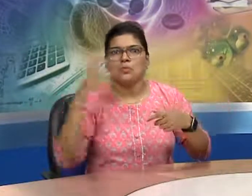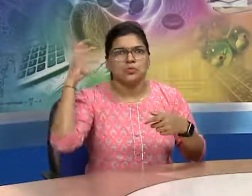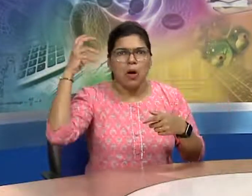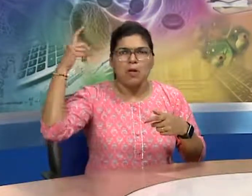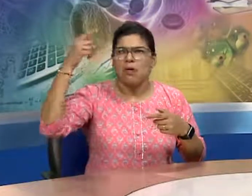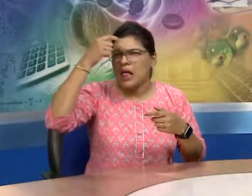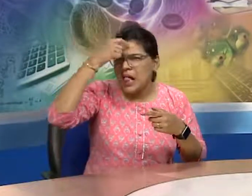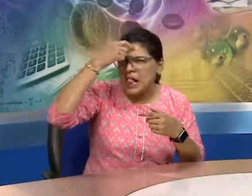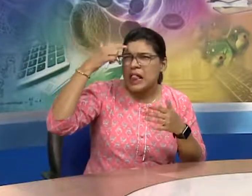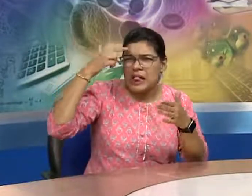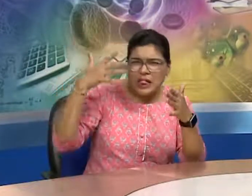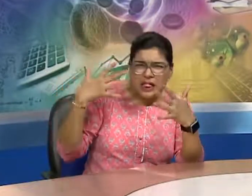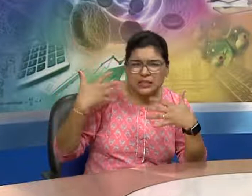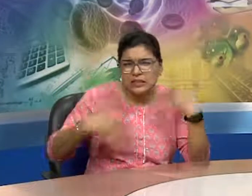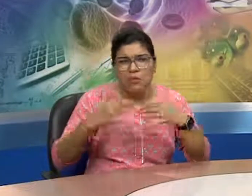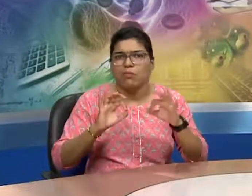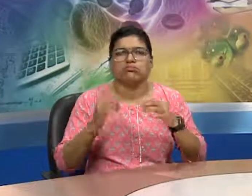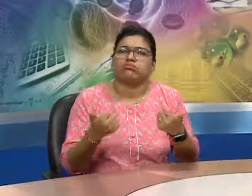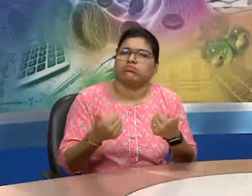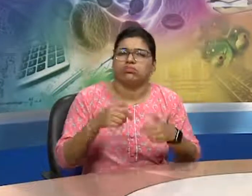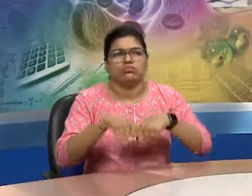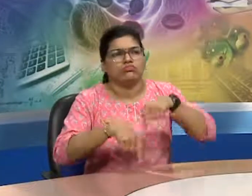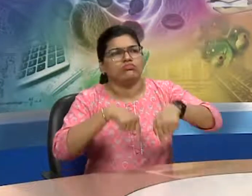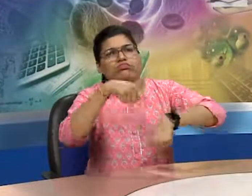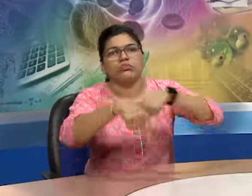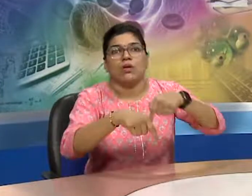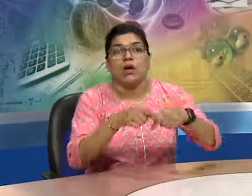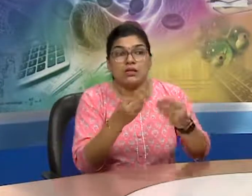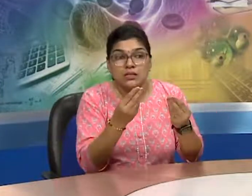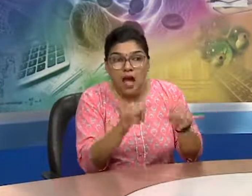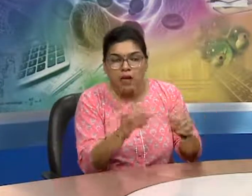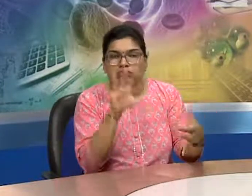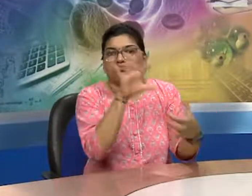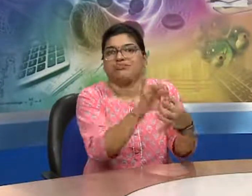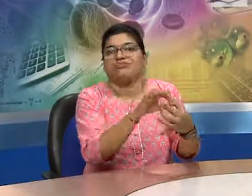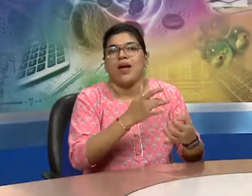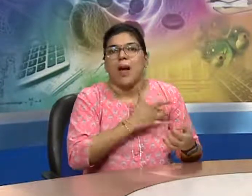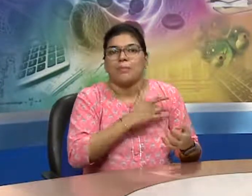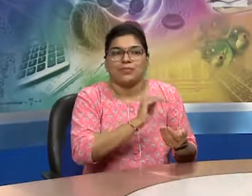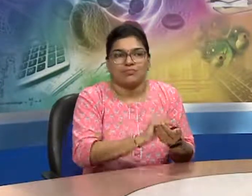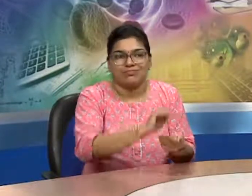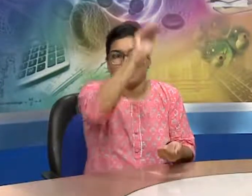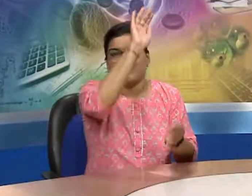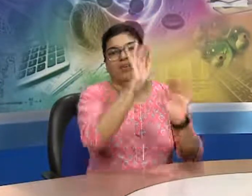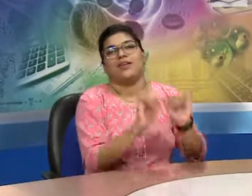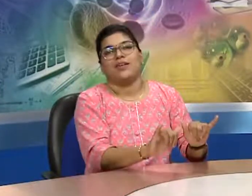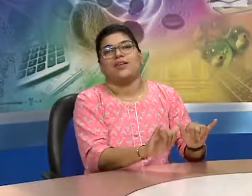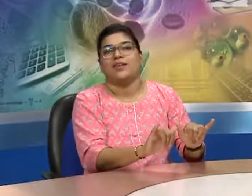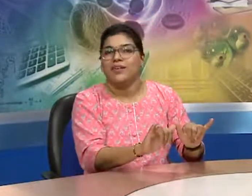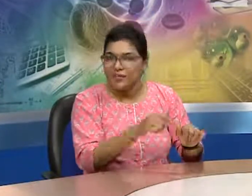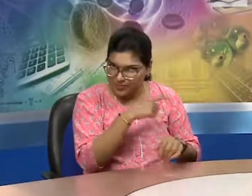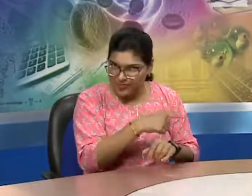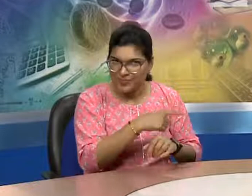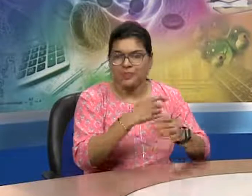stay for long hours in the dry place, just like